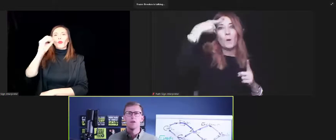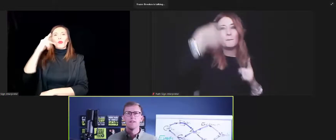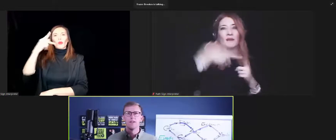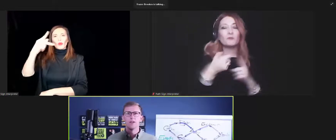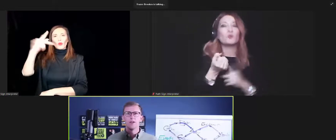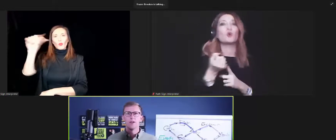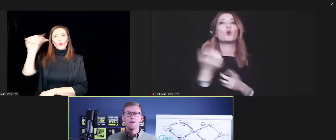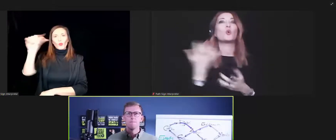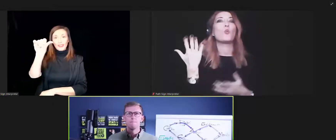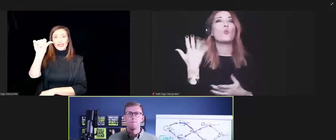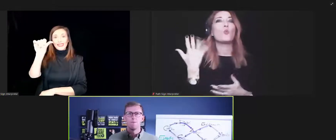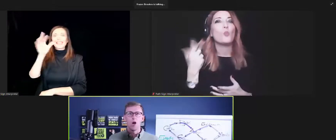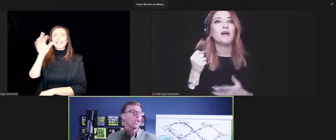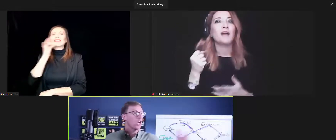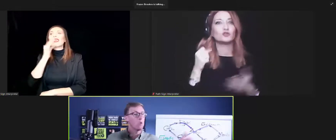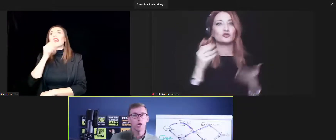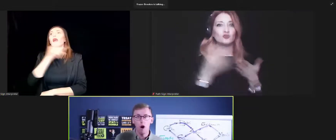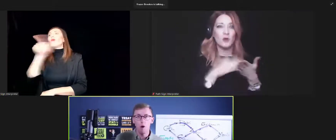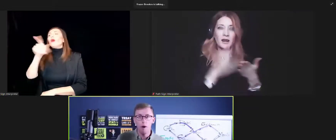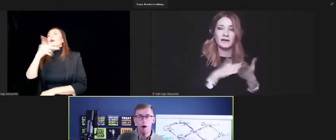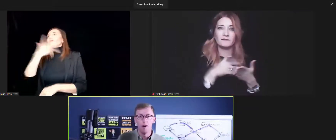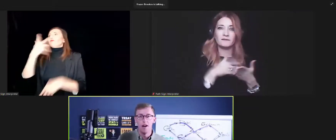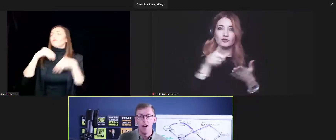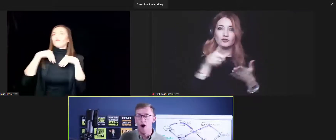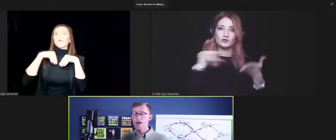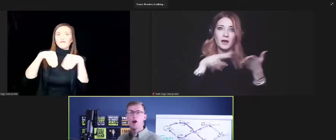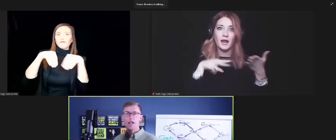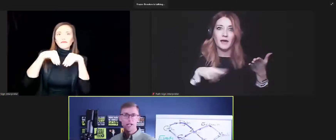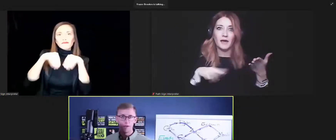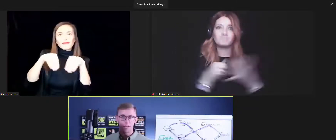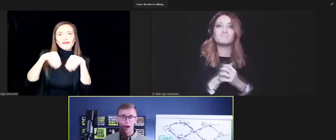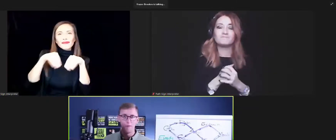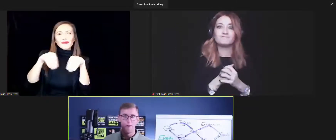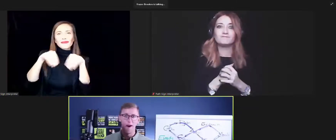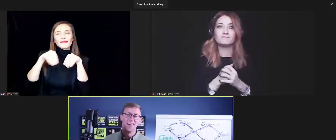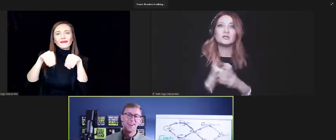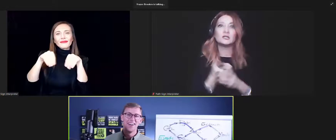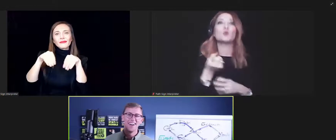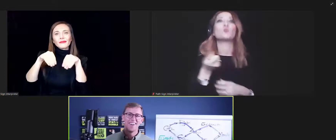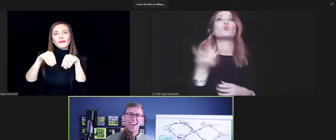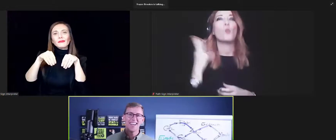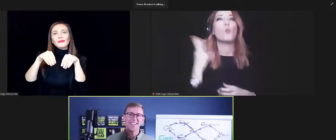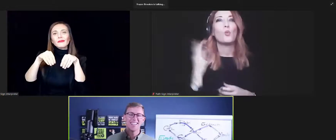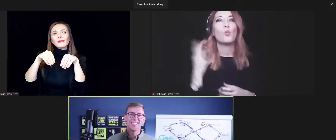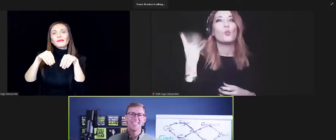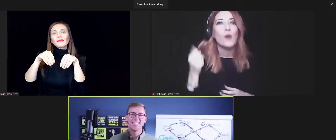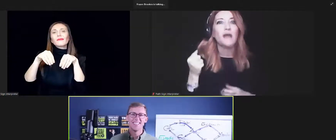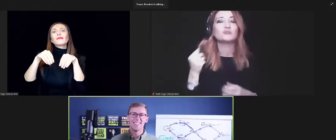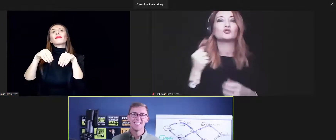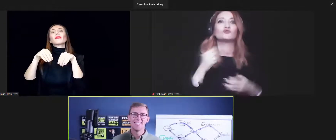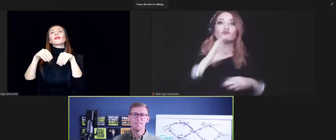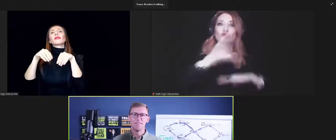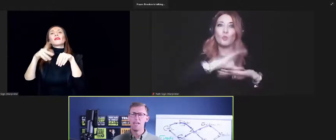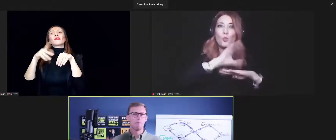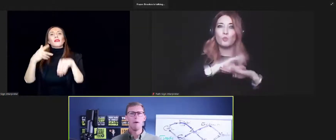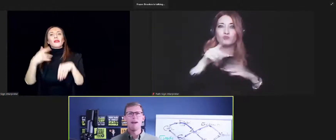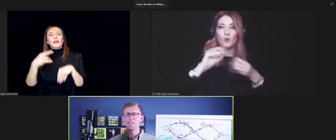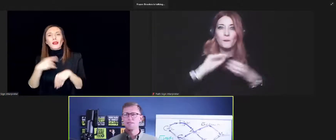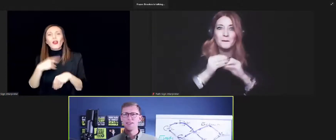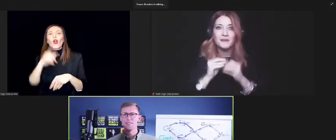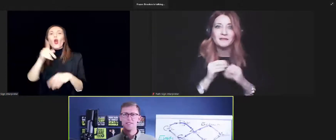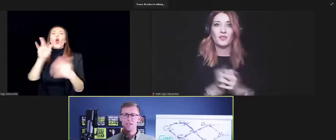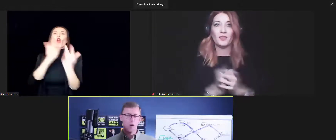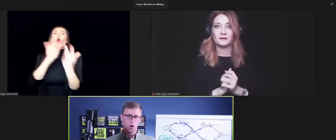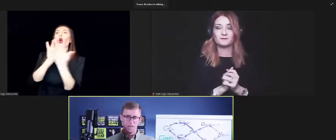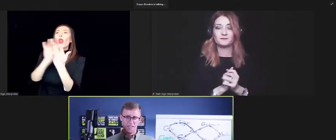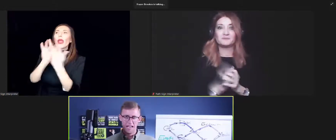into? Are you going to go to GoPro? Are you not going to go to GoPro? Right? It's funny, I promote Ariix's